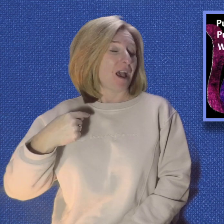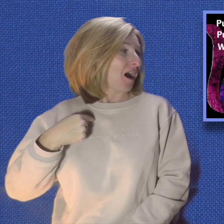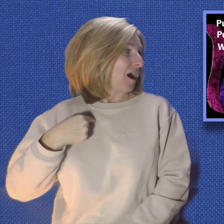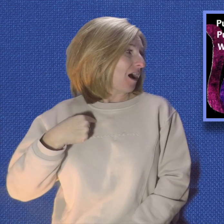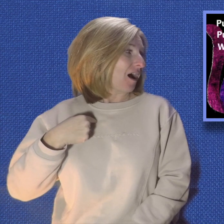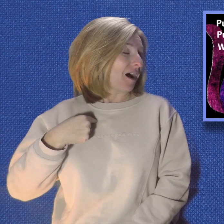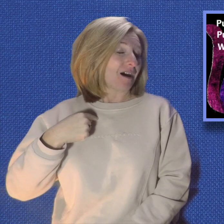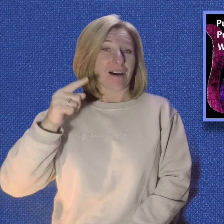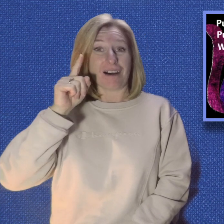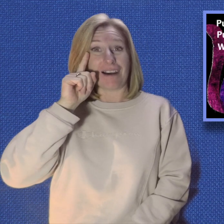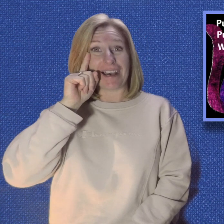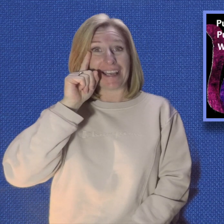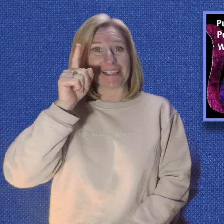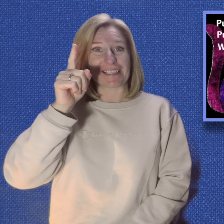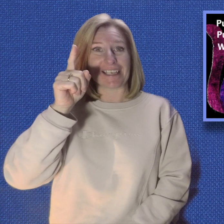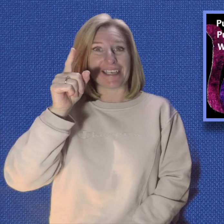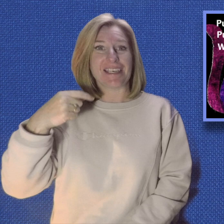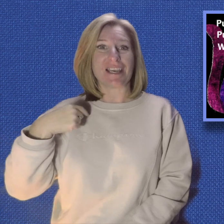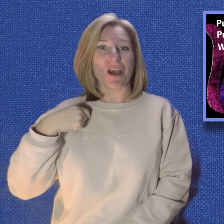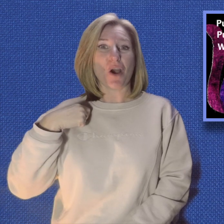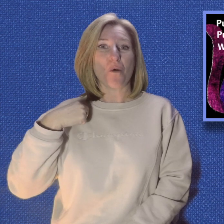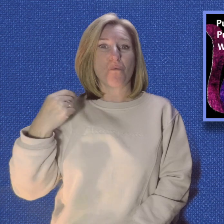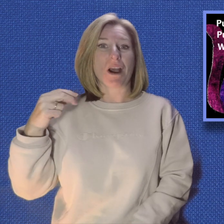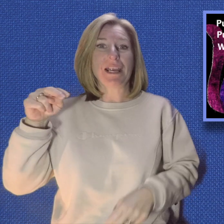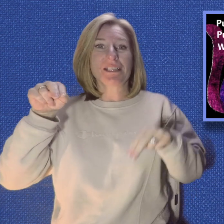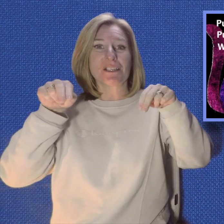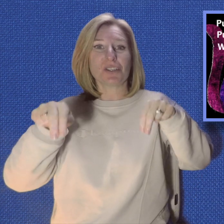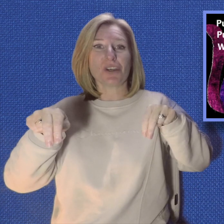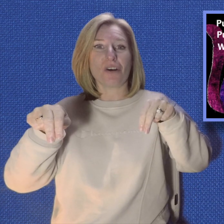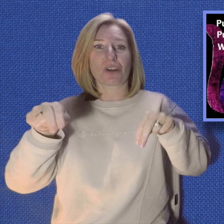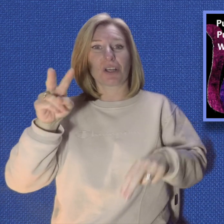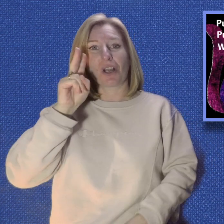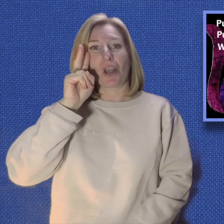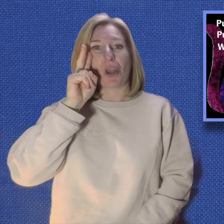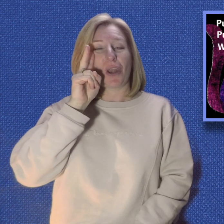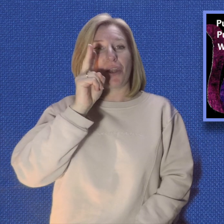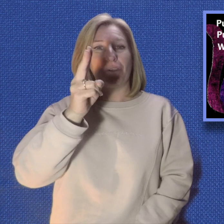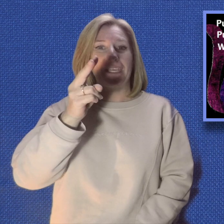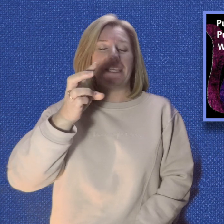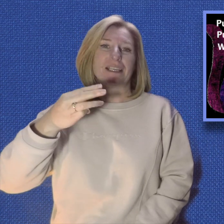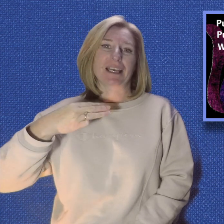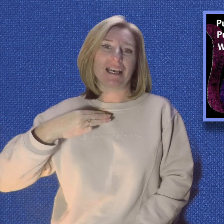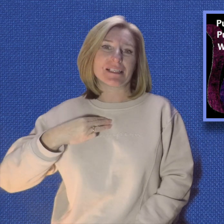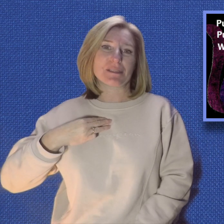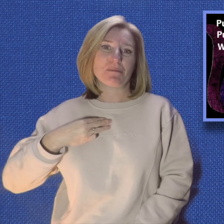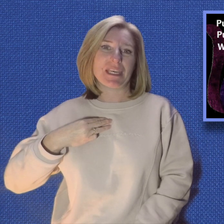I see a white dog looking at me.